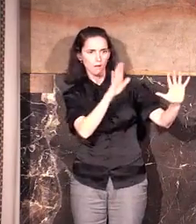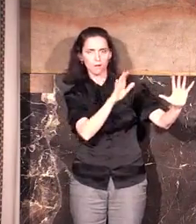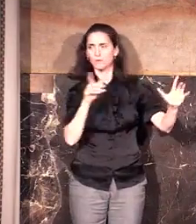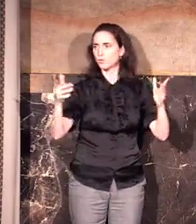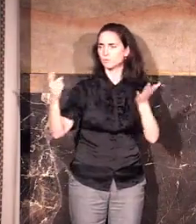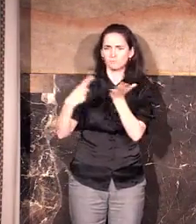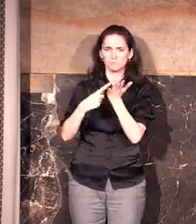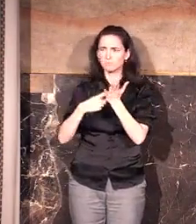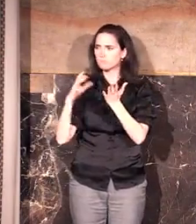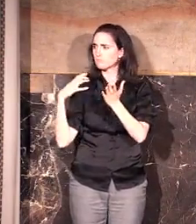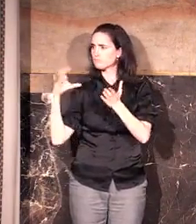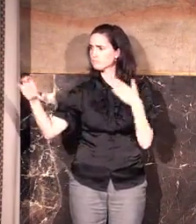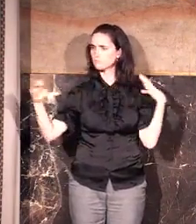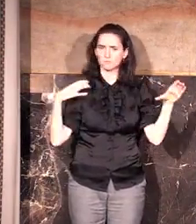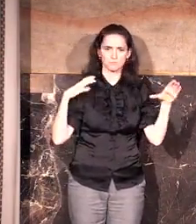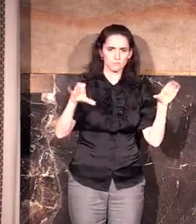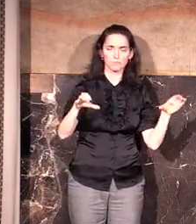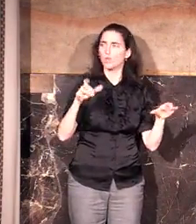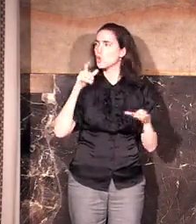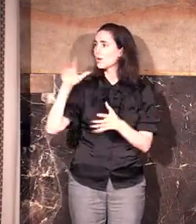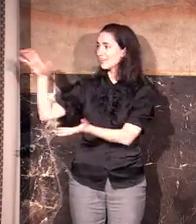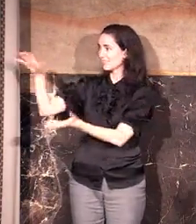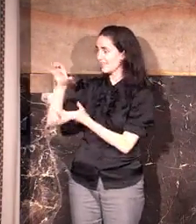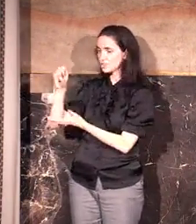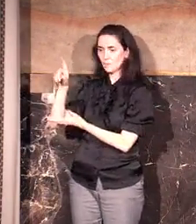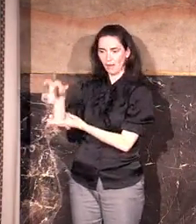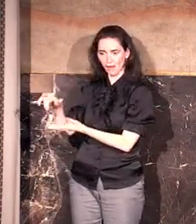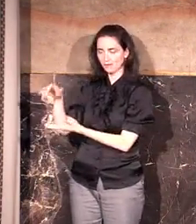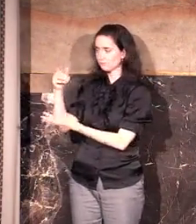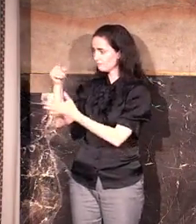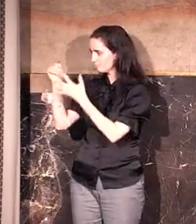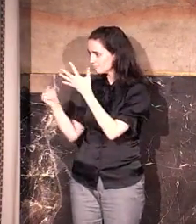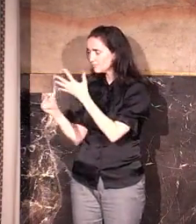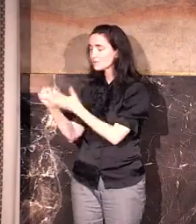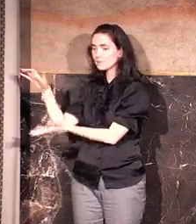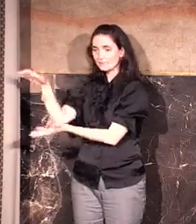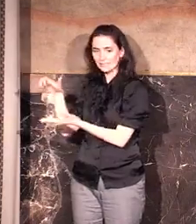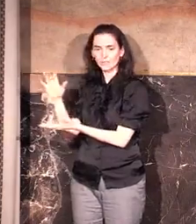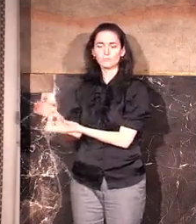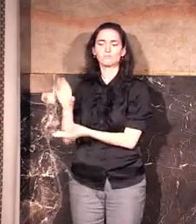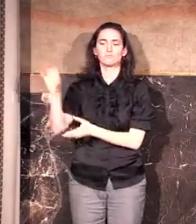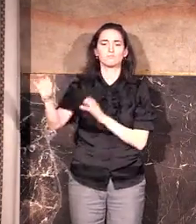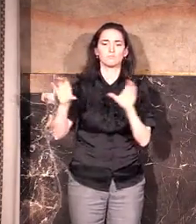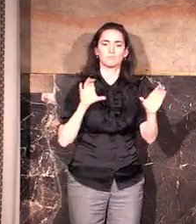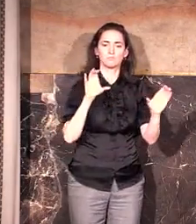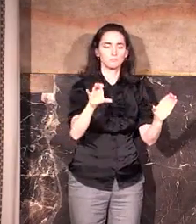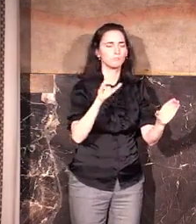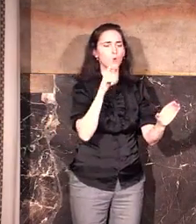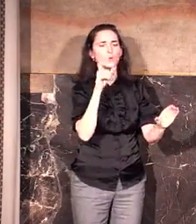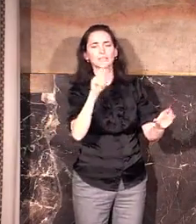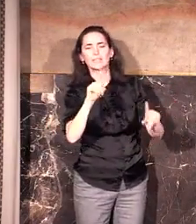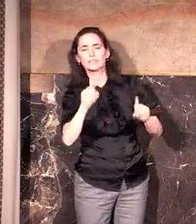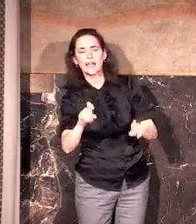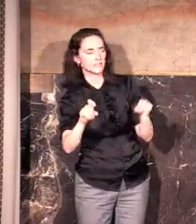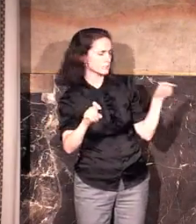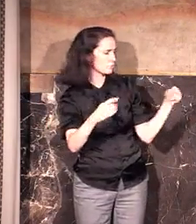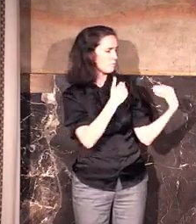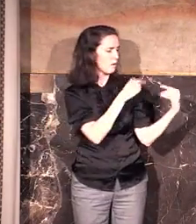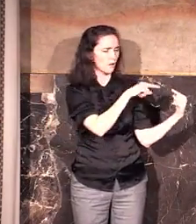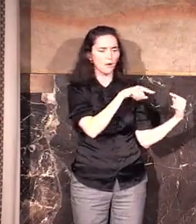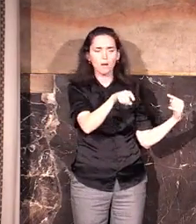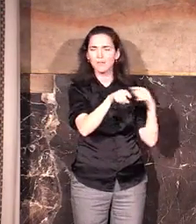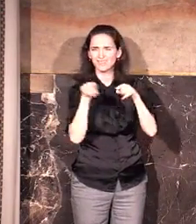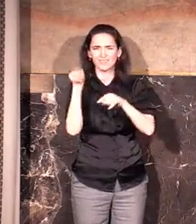or as we're seeing populations that need to be tested, we are able to coordinate around those. And as we've been advocating